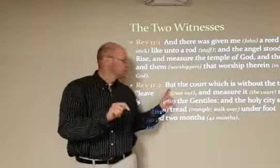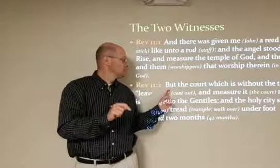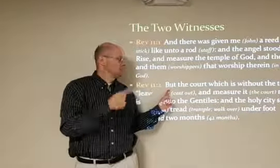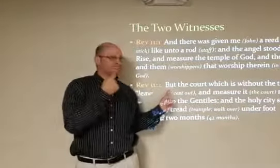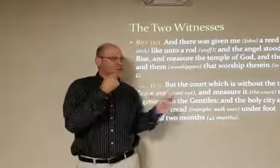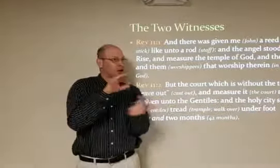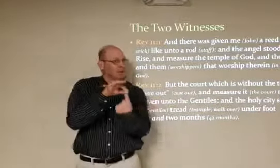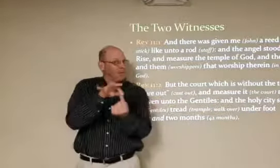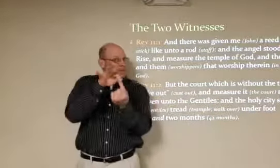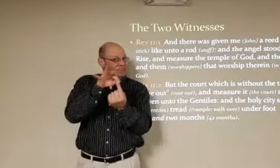Verse 2.